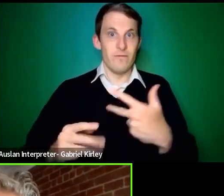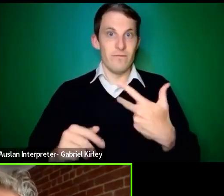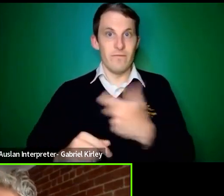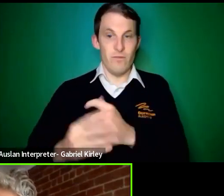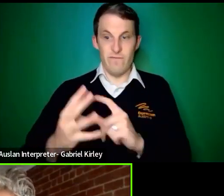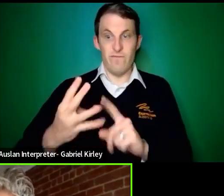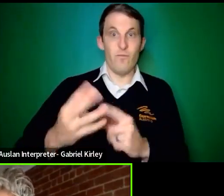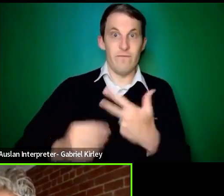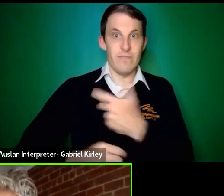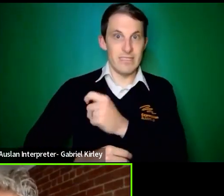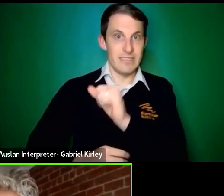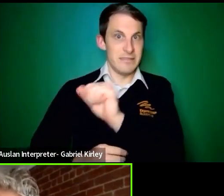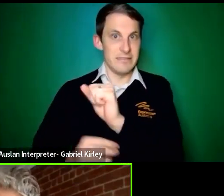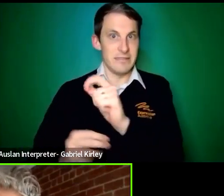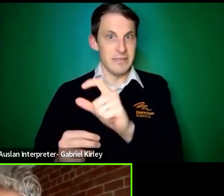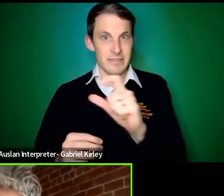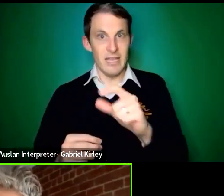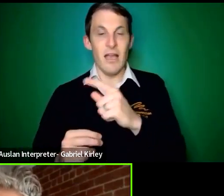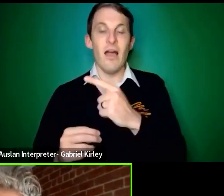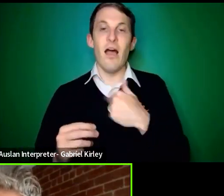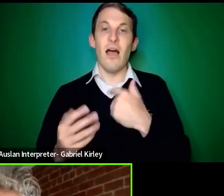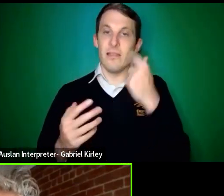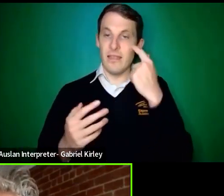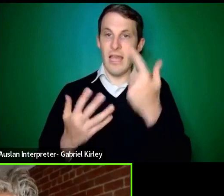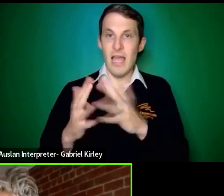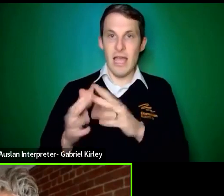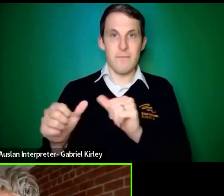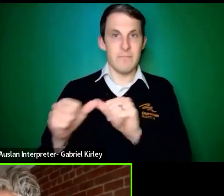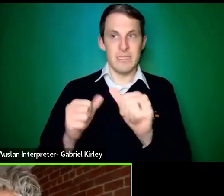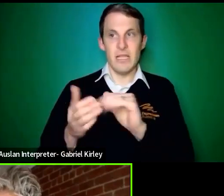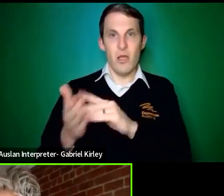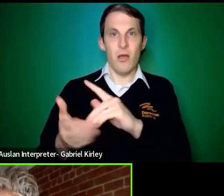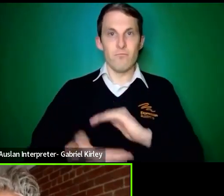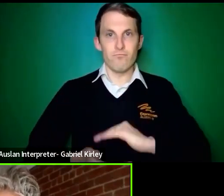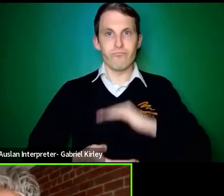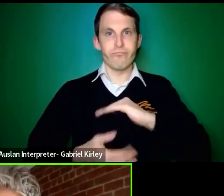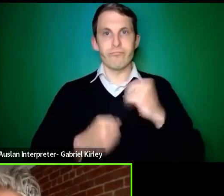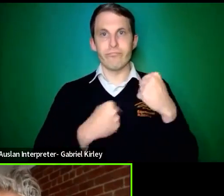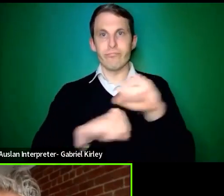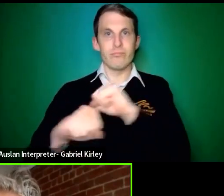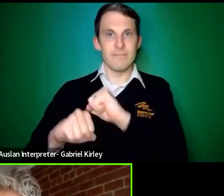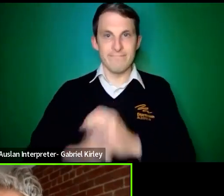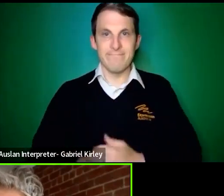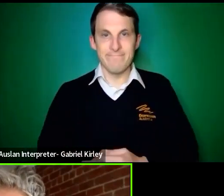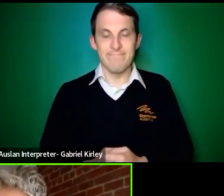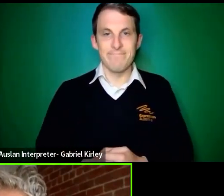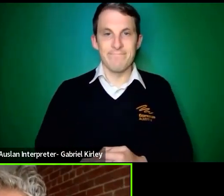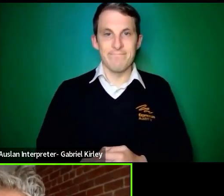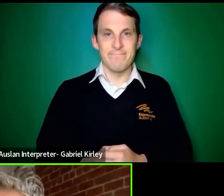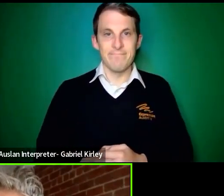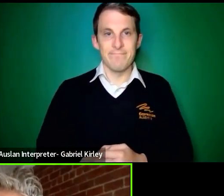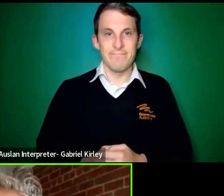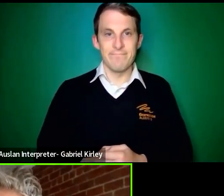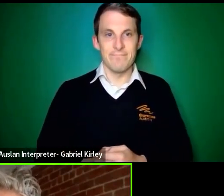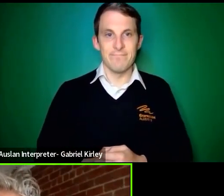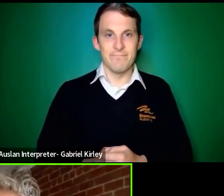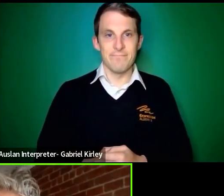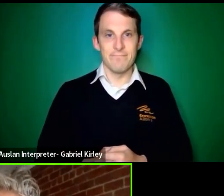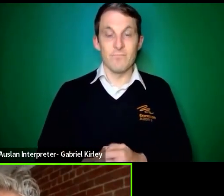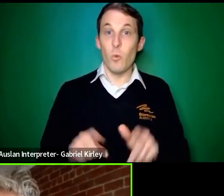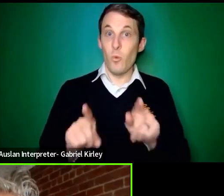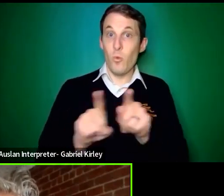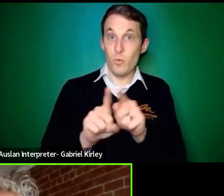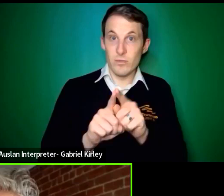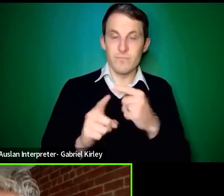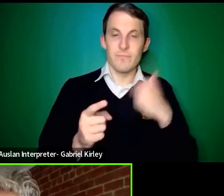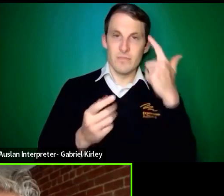way of actually fighting off or fending off the infection if she were to be exposed to it. The other thing that I would suggest is for loved ones